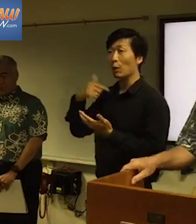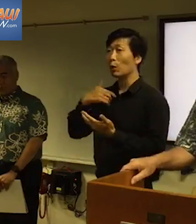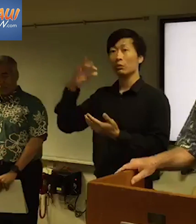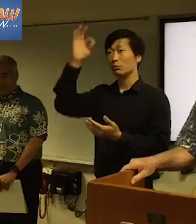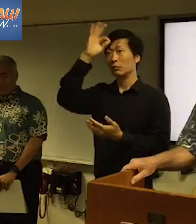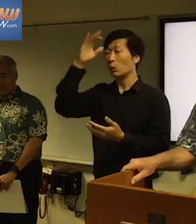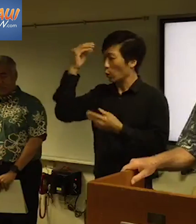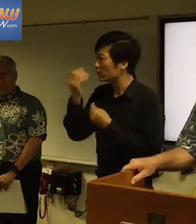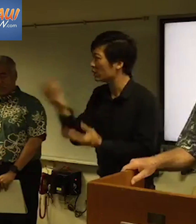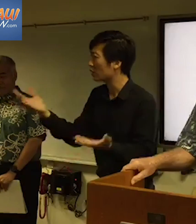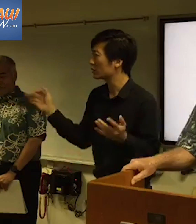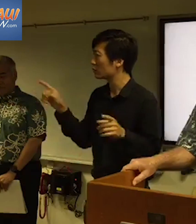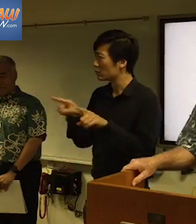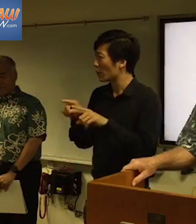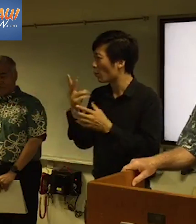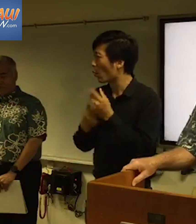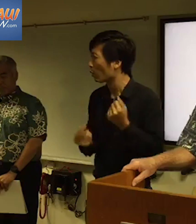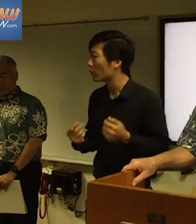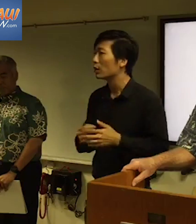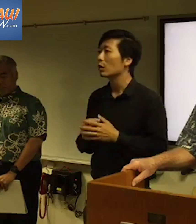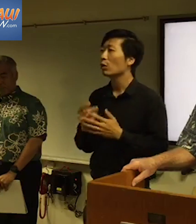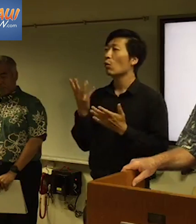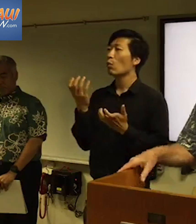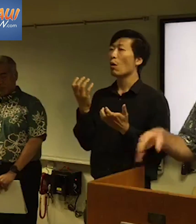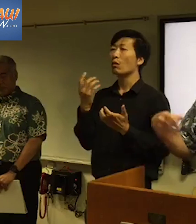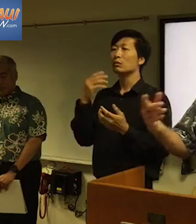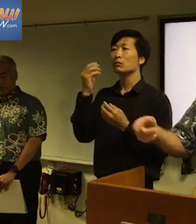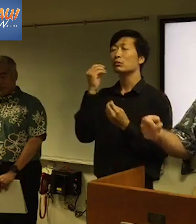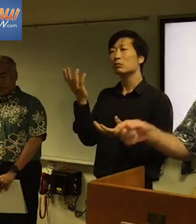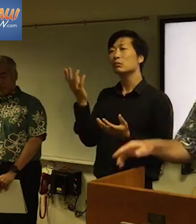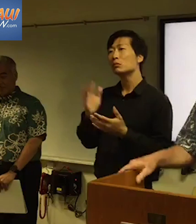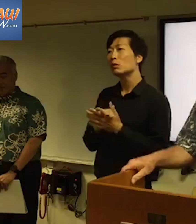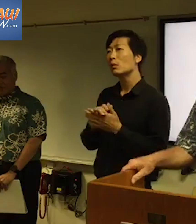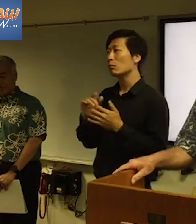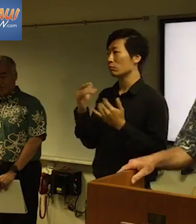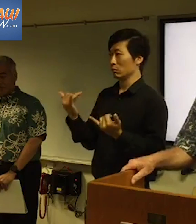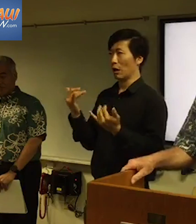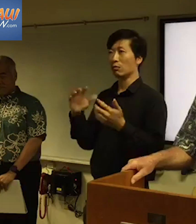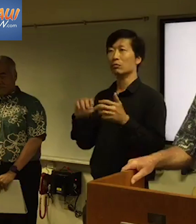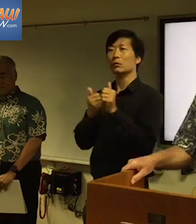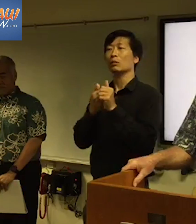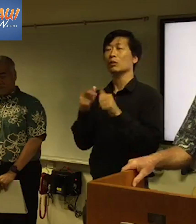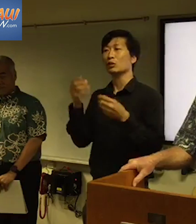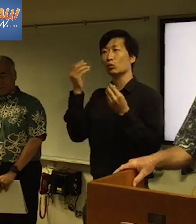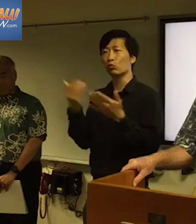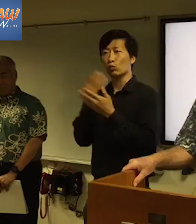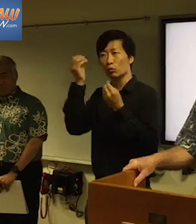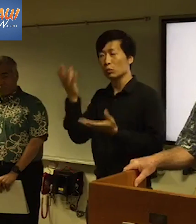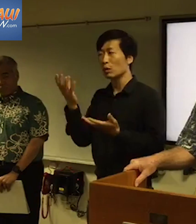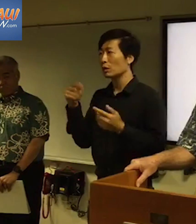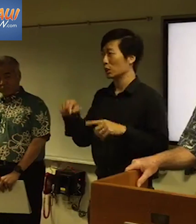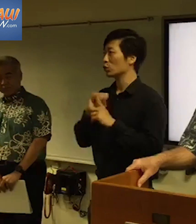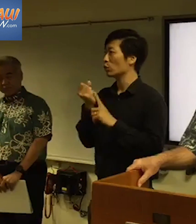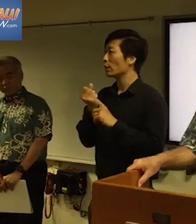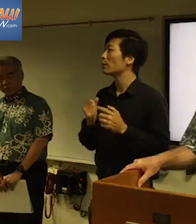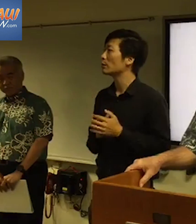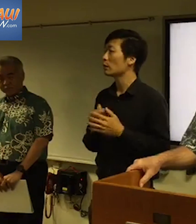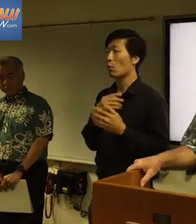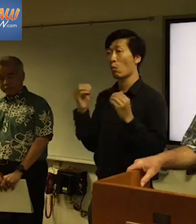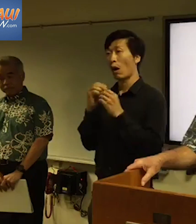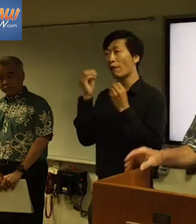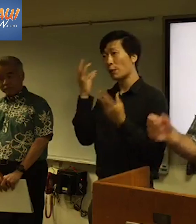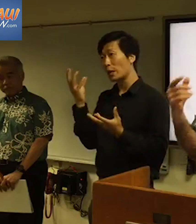to investigate. And where is the patient now, and what will the quarantine isolation process be? They remain at home. They're doing well, so that's